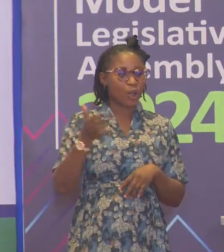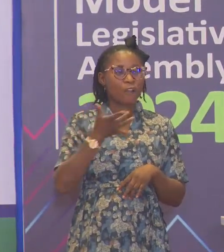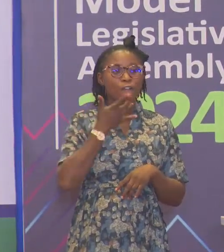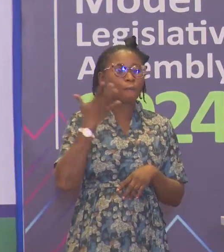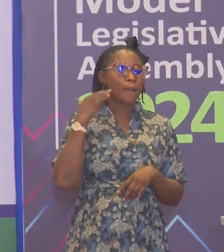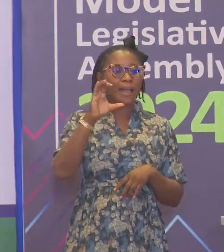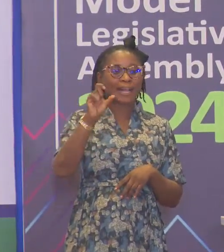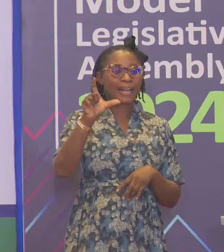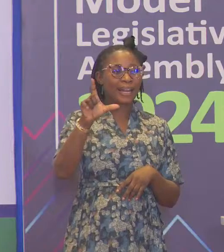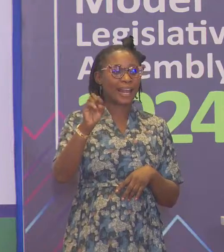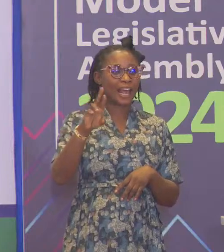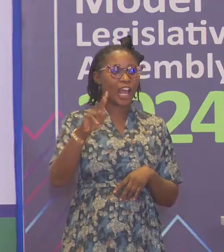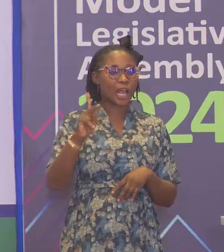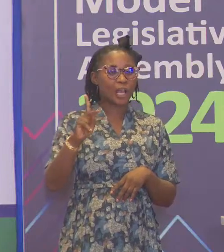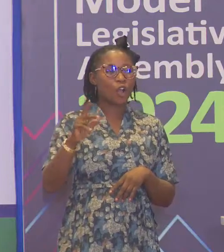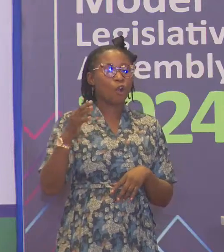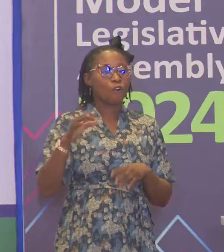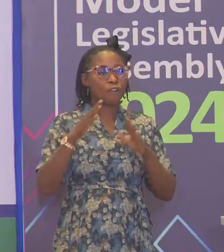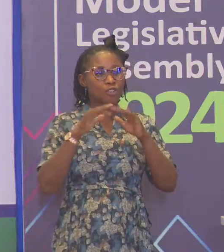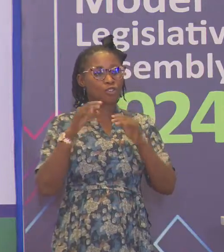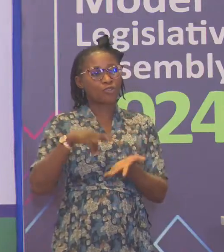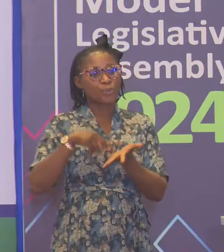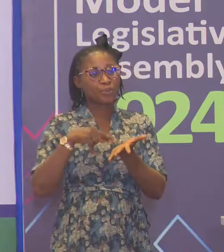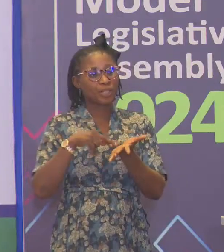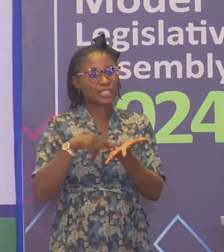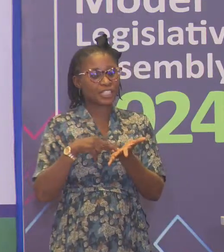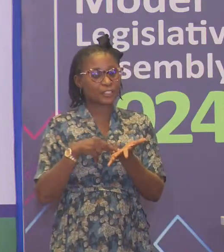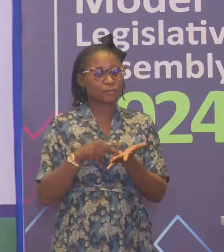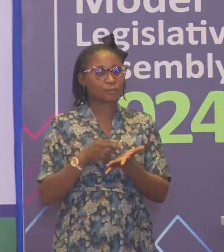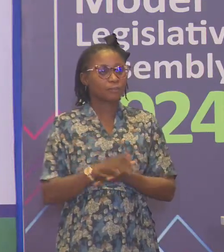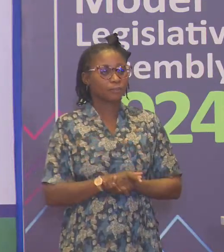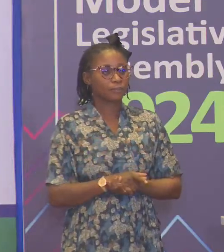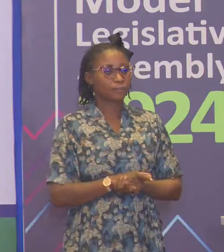clerk of the House of Representatives.